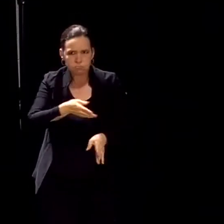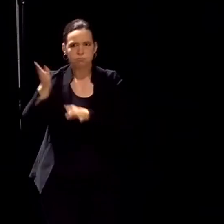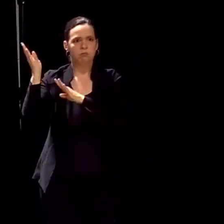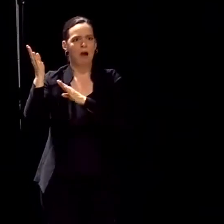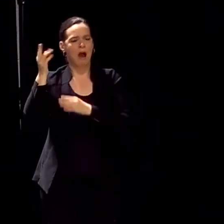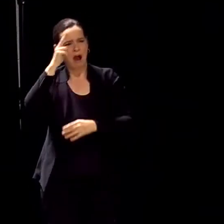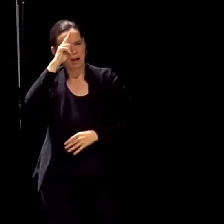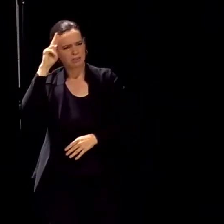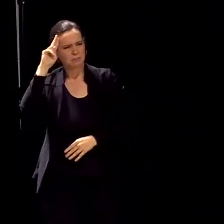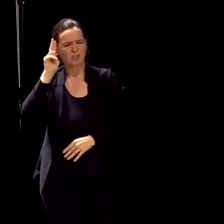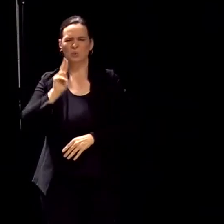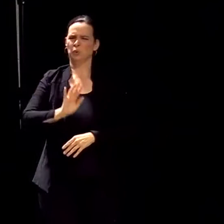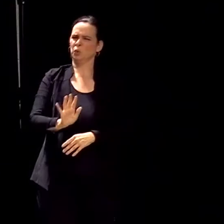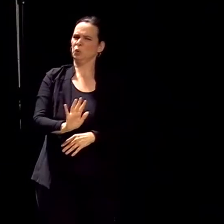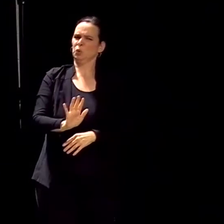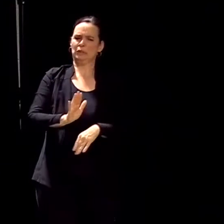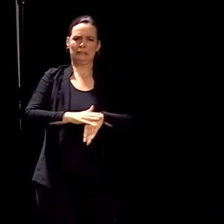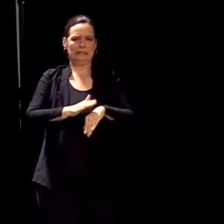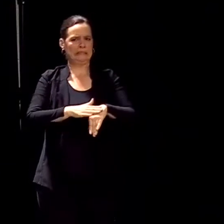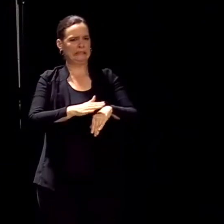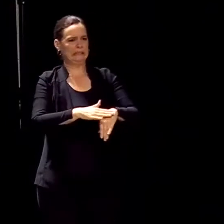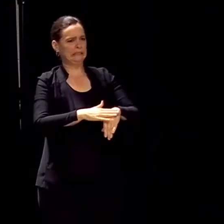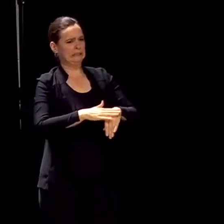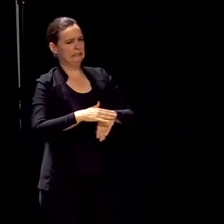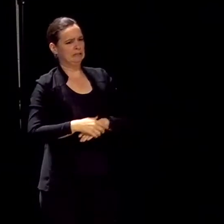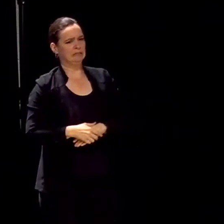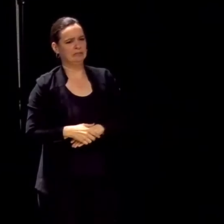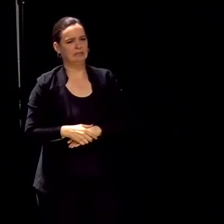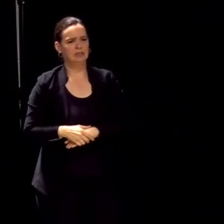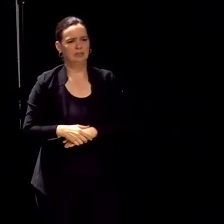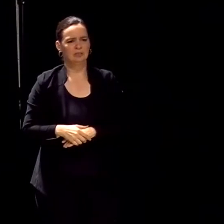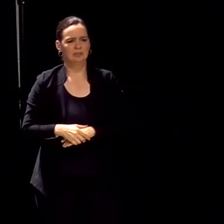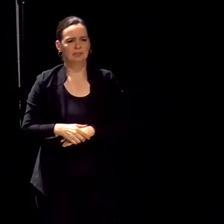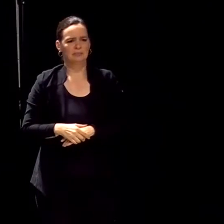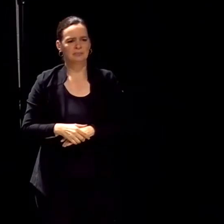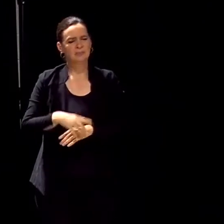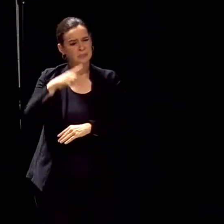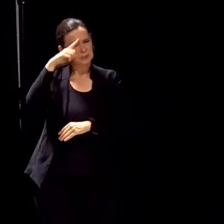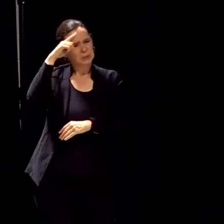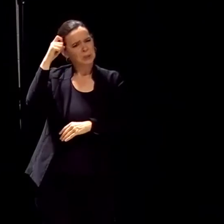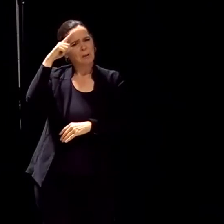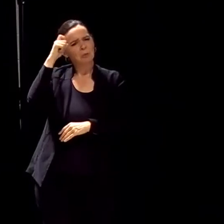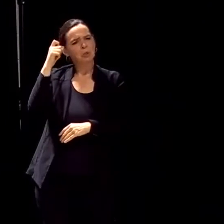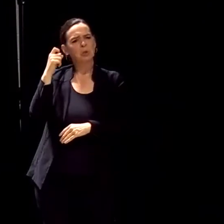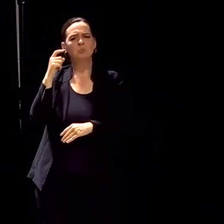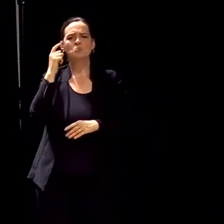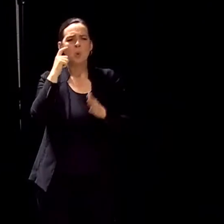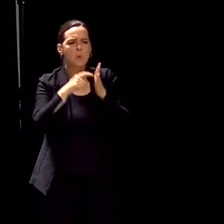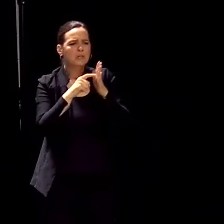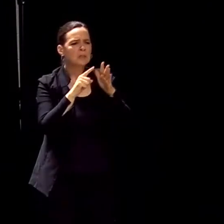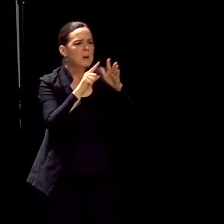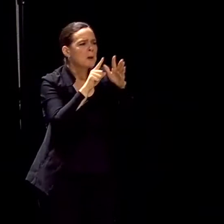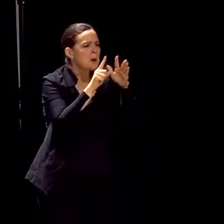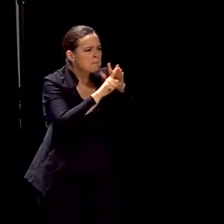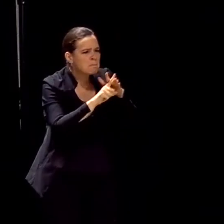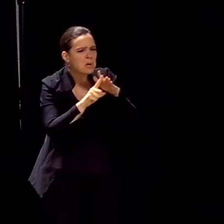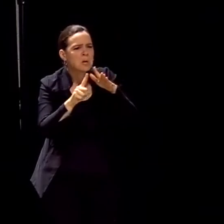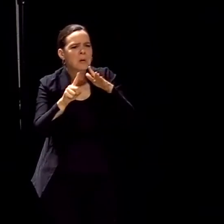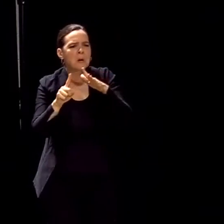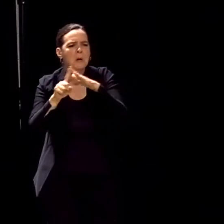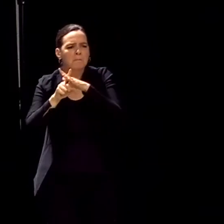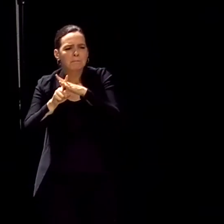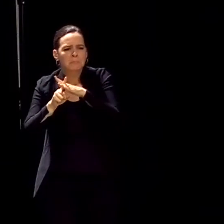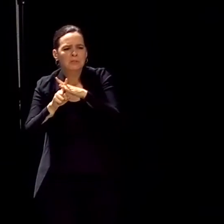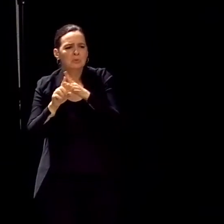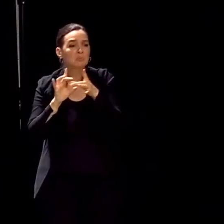in the community, it's not cluster driven. Summertime, we would have a little cluster here. Somebody came in, traveled, did this. Boom. Find it, wrap